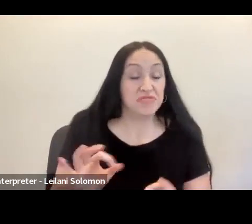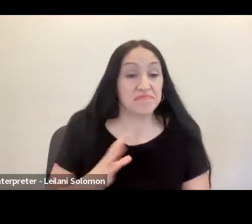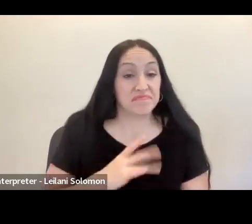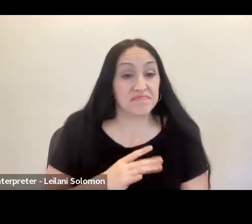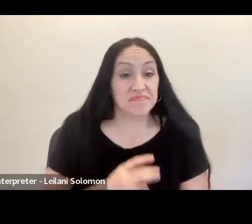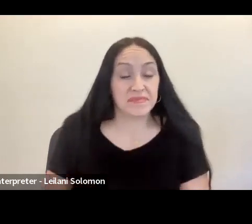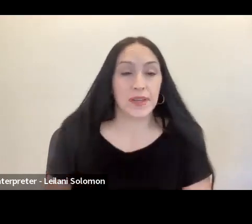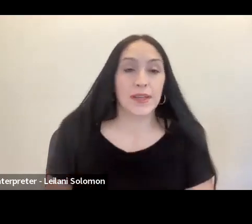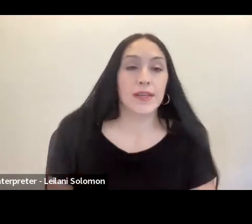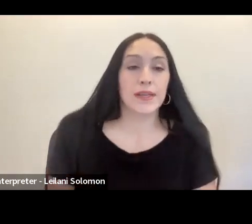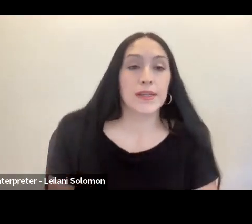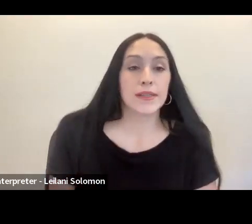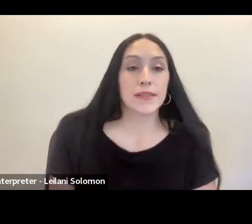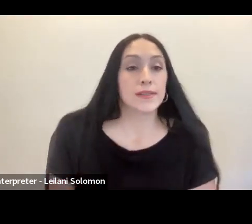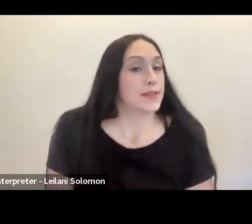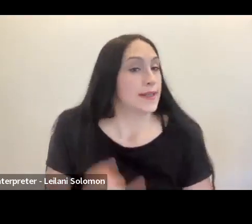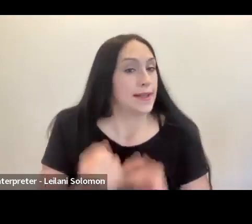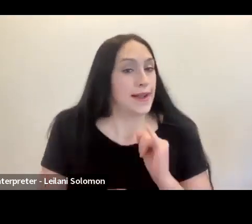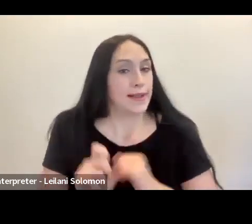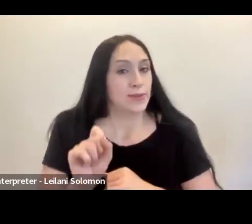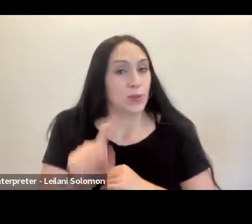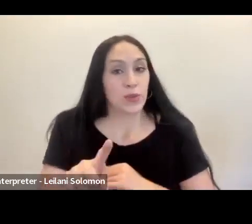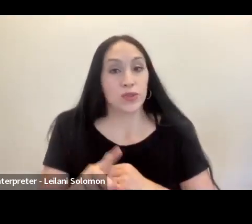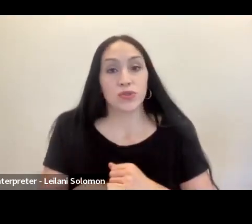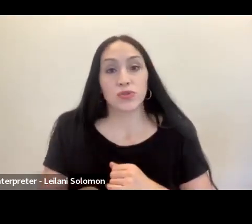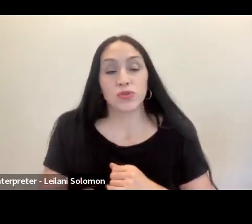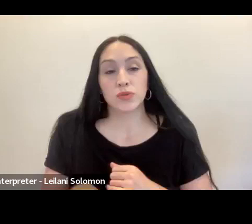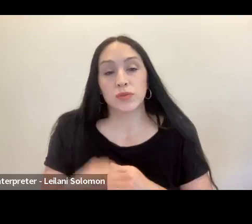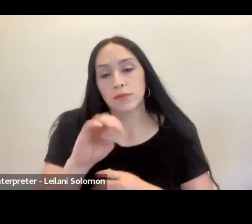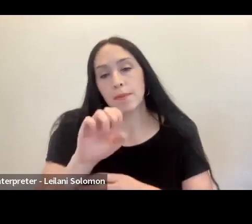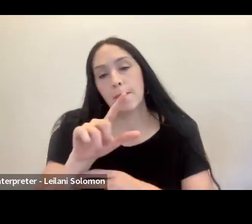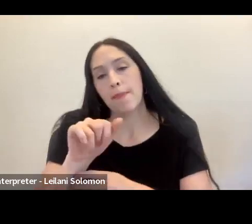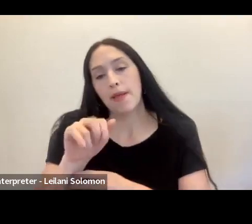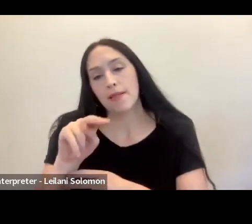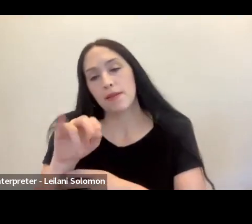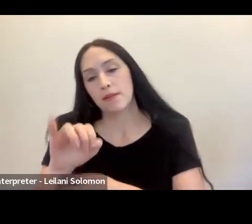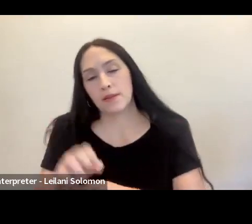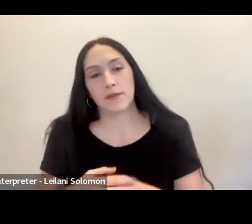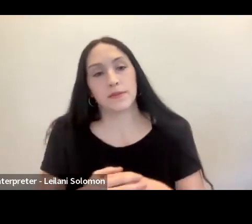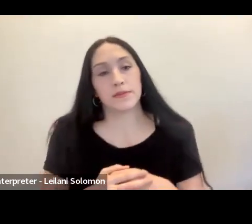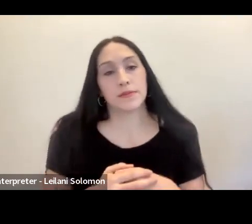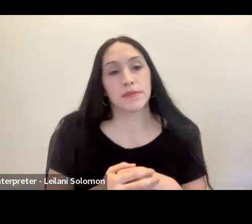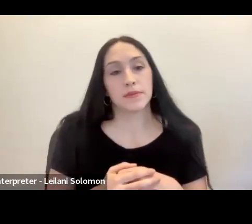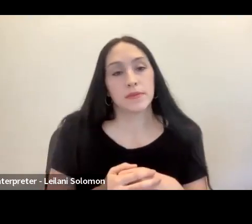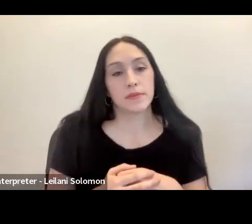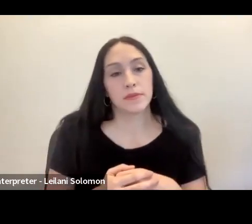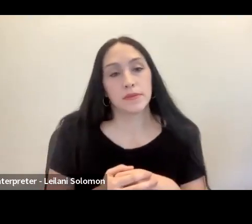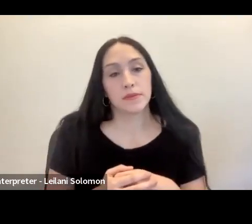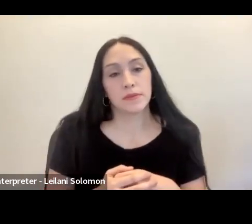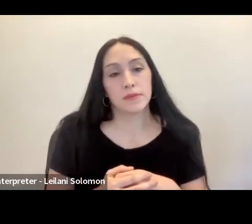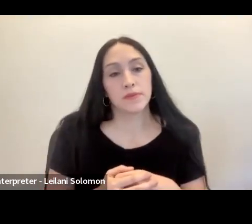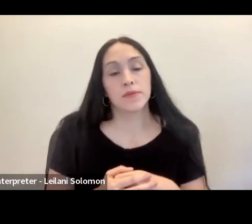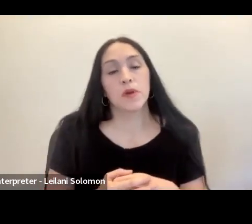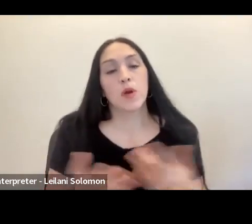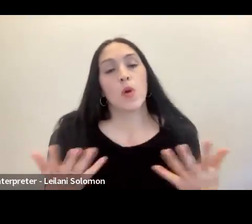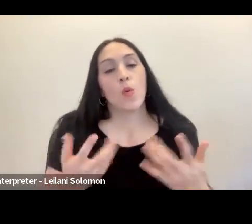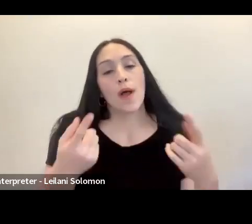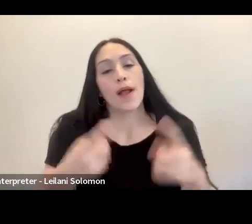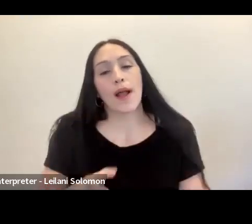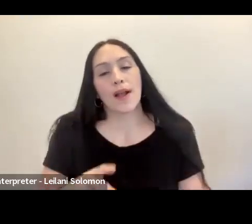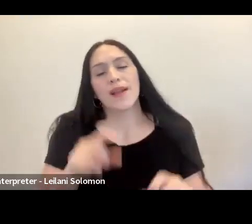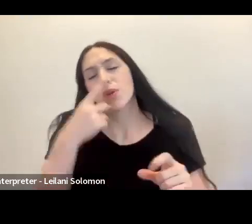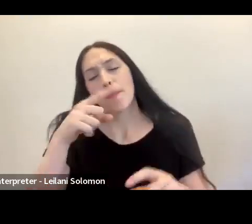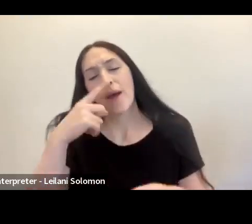And then last question here, Melody says, can you go over again about what happens to the money when the person passes away?